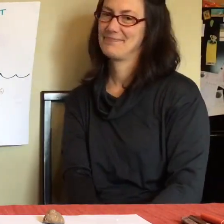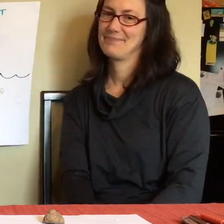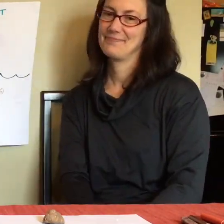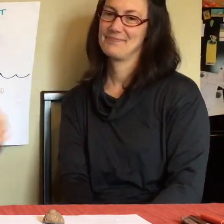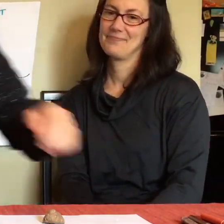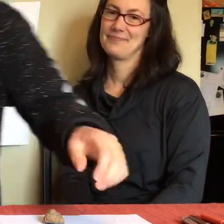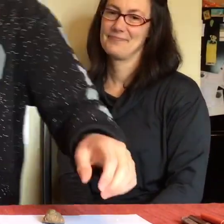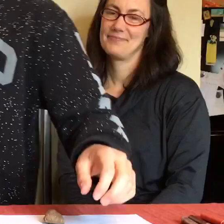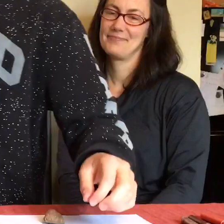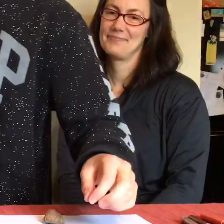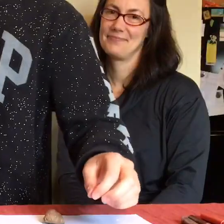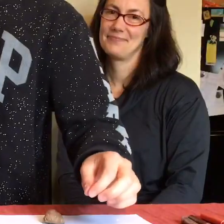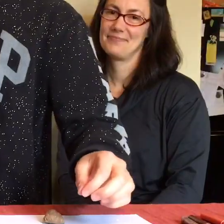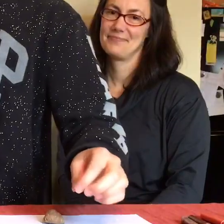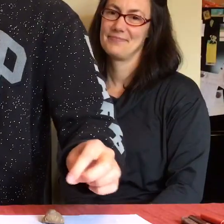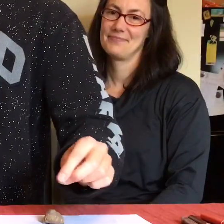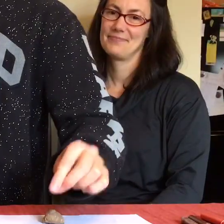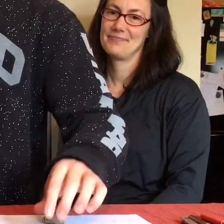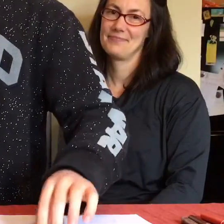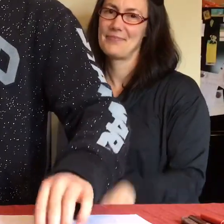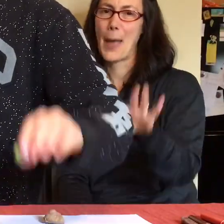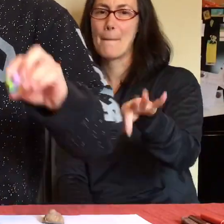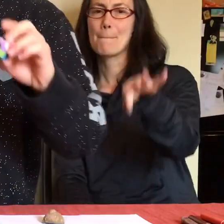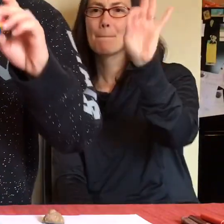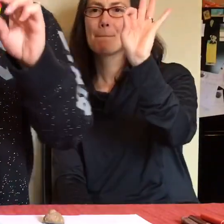I pick this the